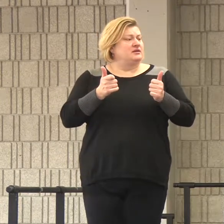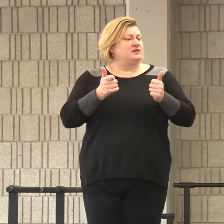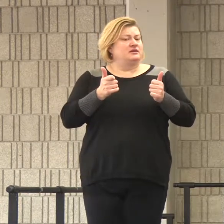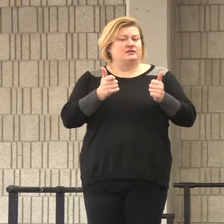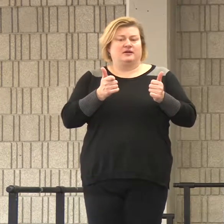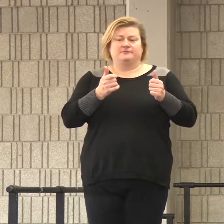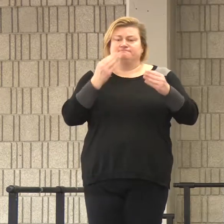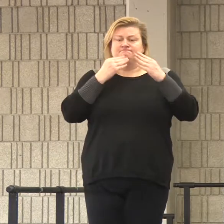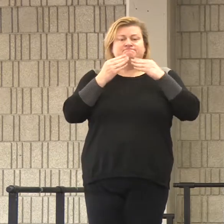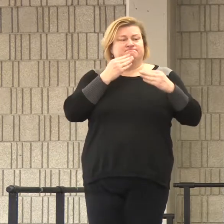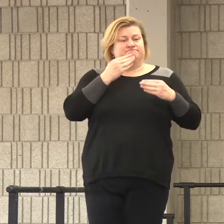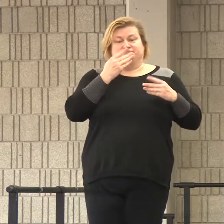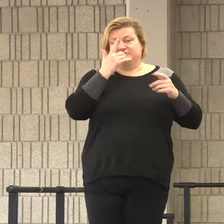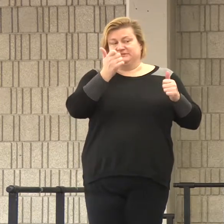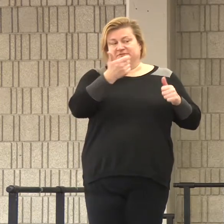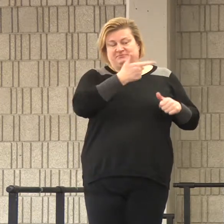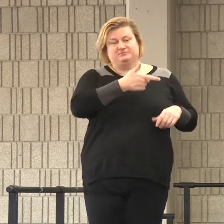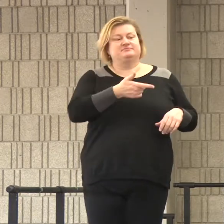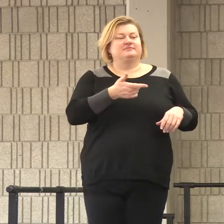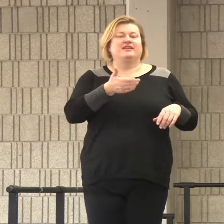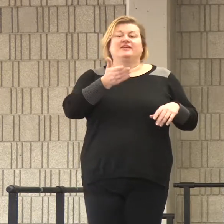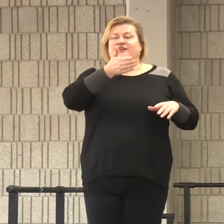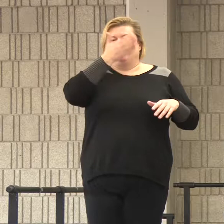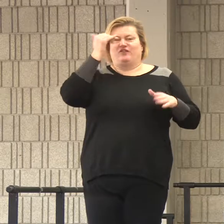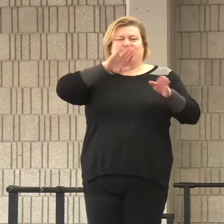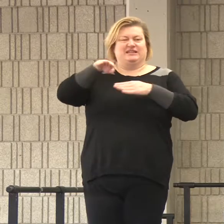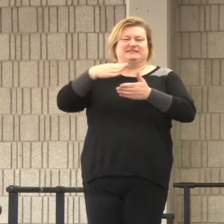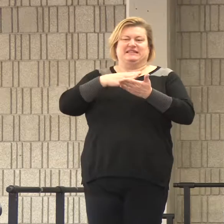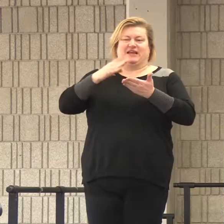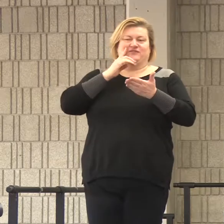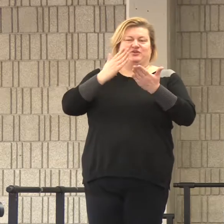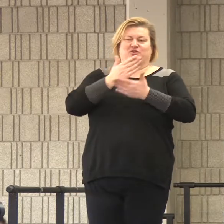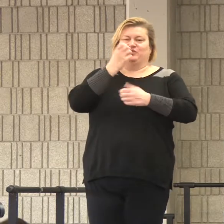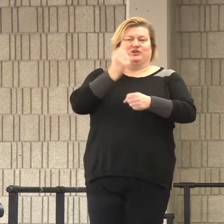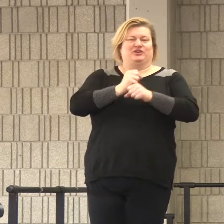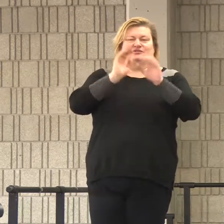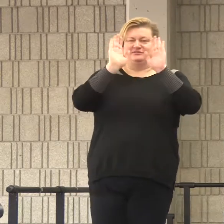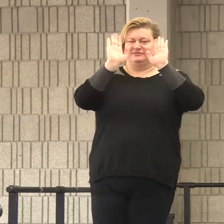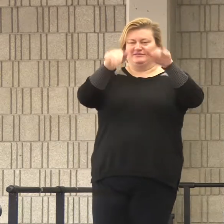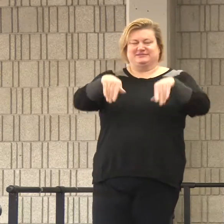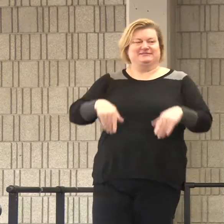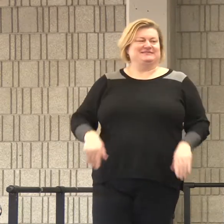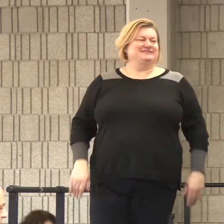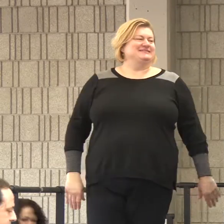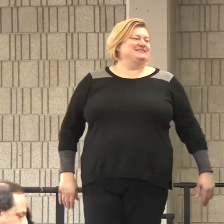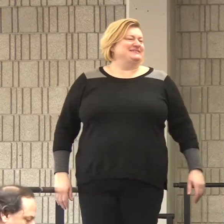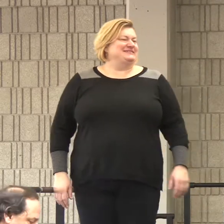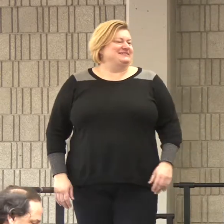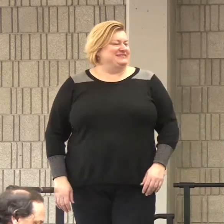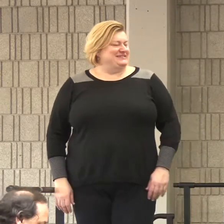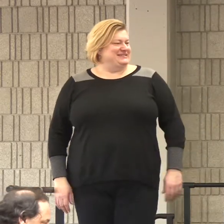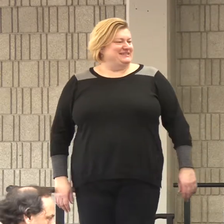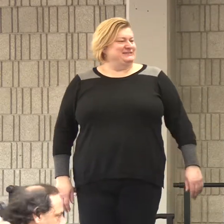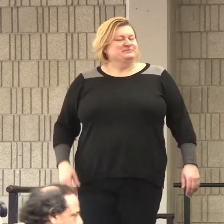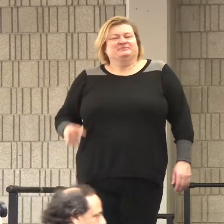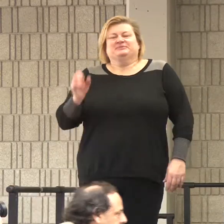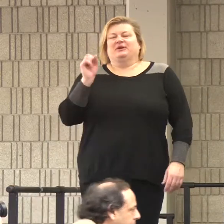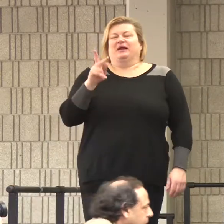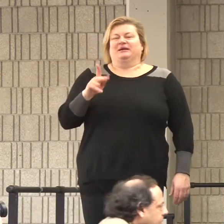help yourself. Forget your New Year's resolutions and help yourself there.